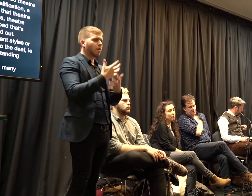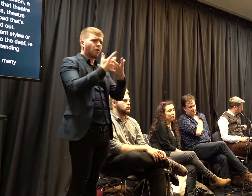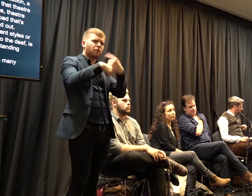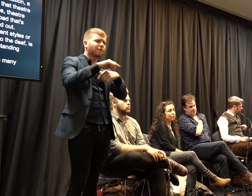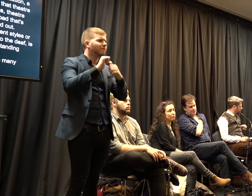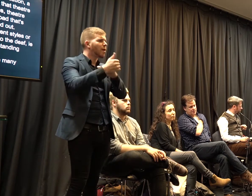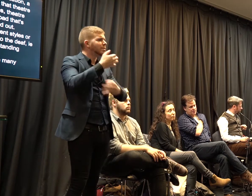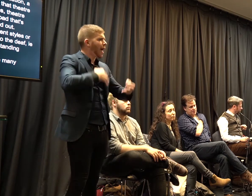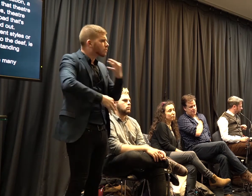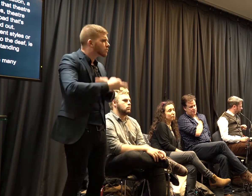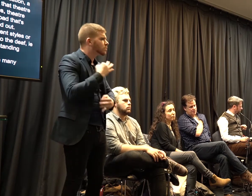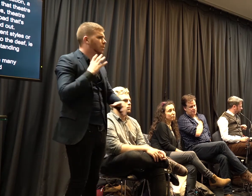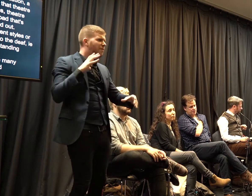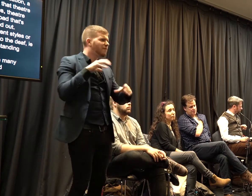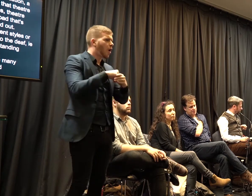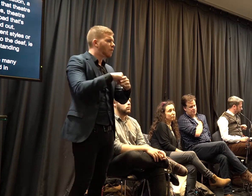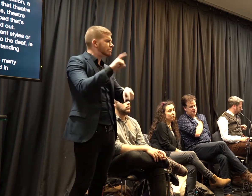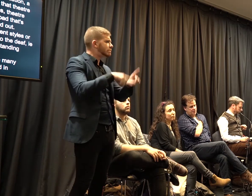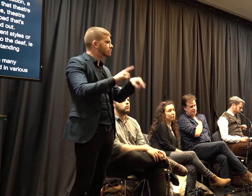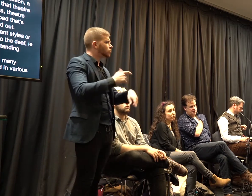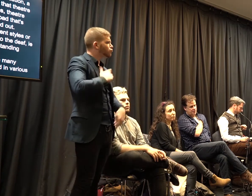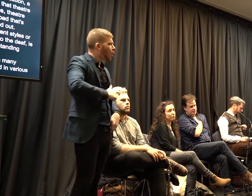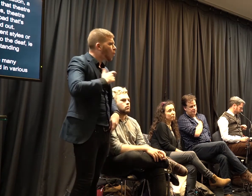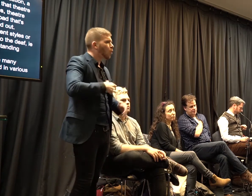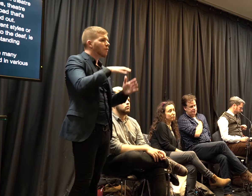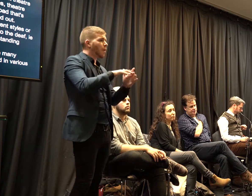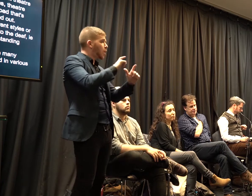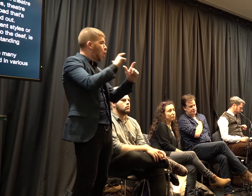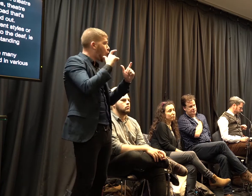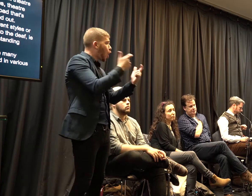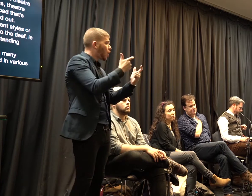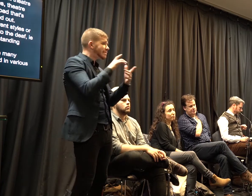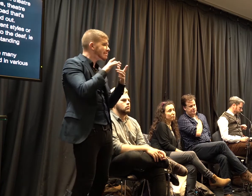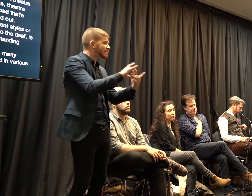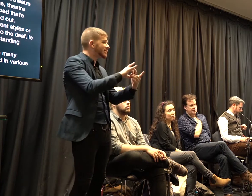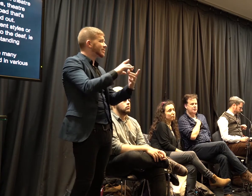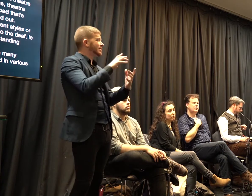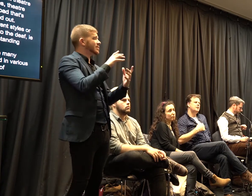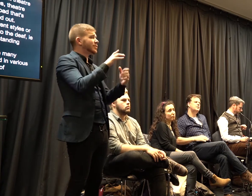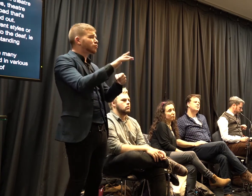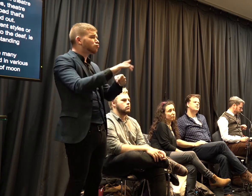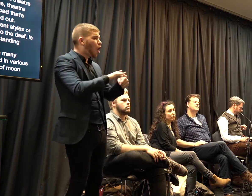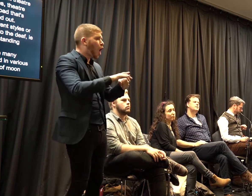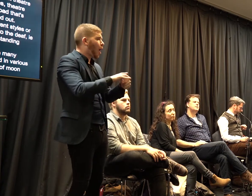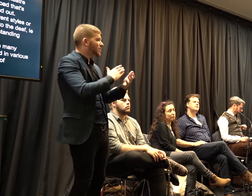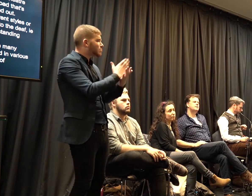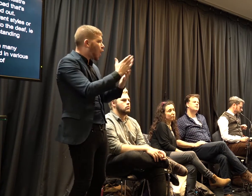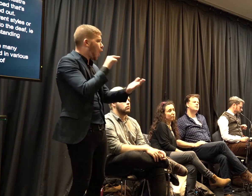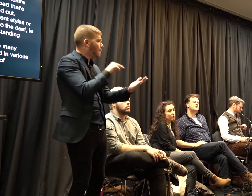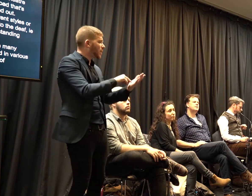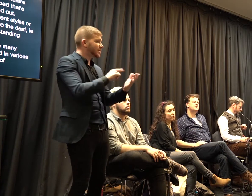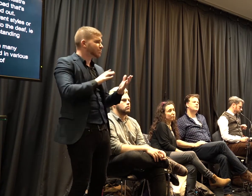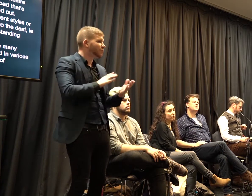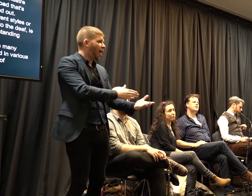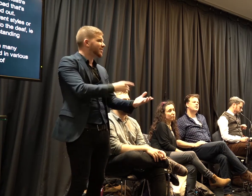I've been involved in various capacities from when I was at college, kind of moonlighting with the drama department and helping provide their tech